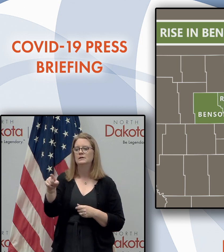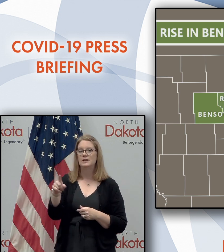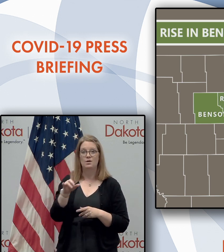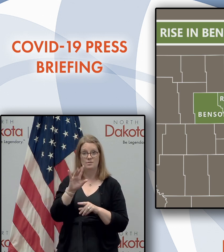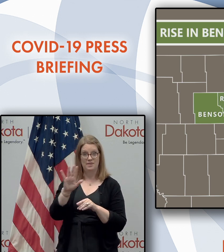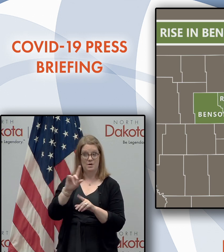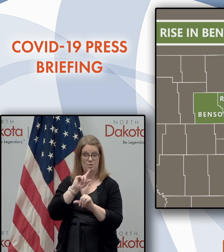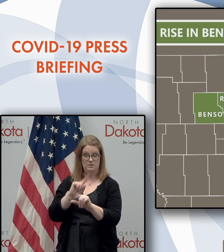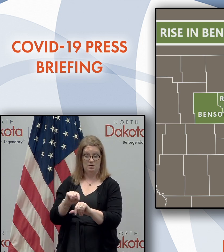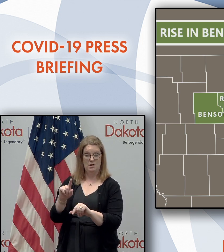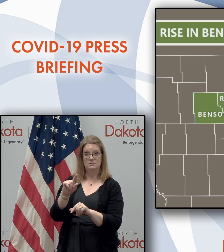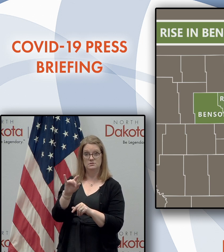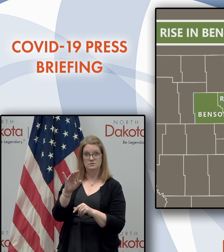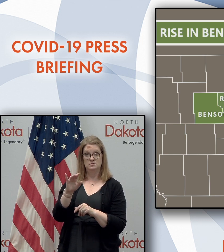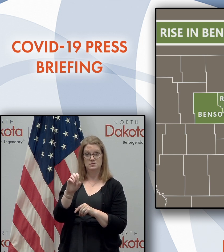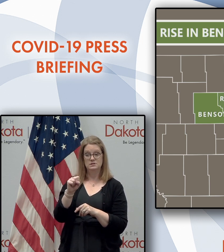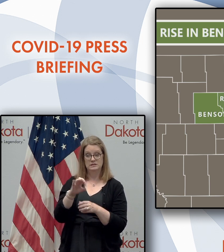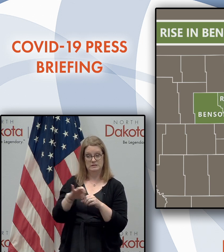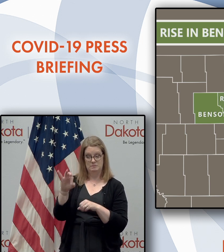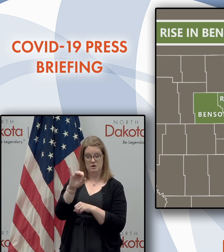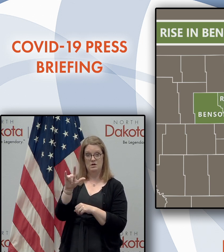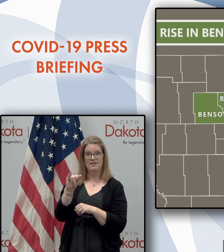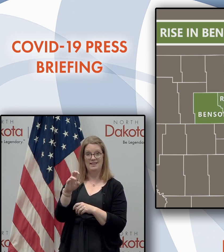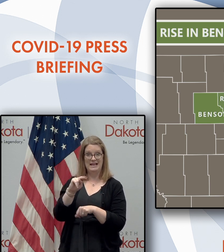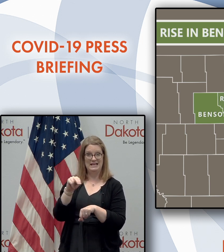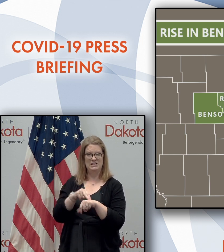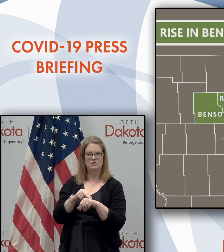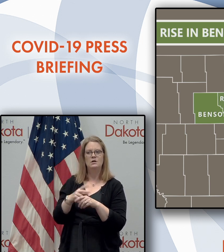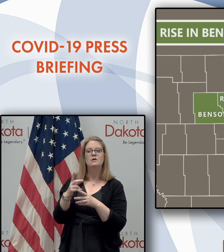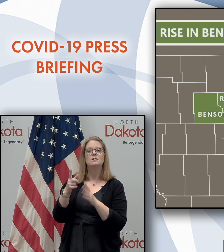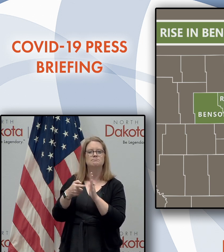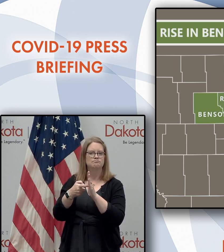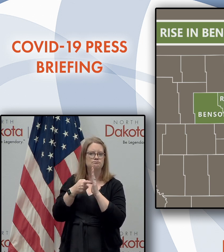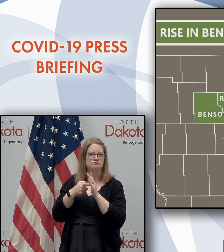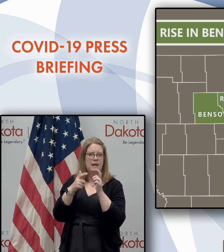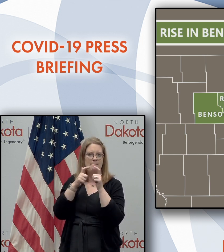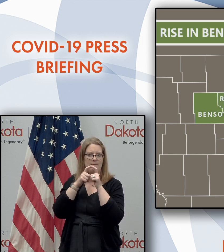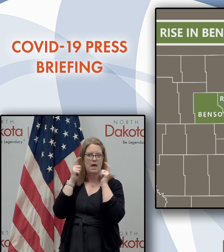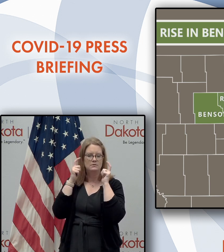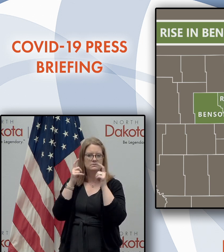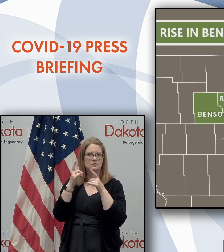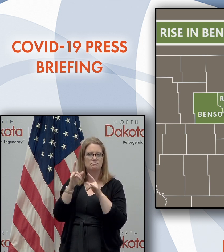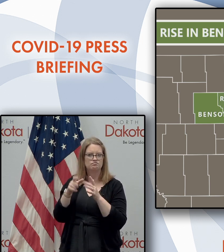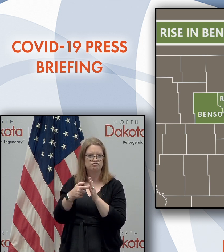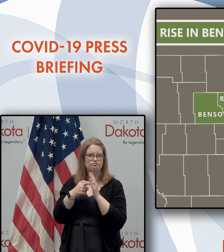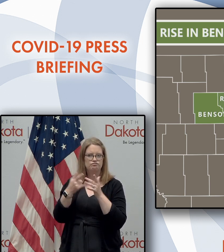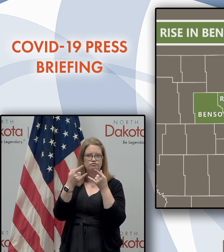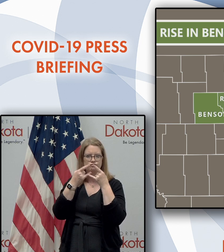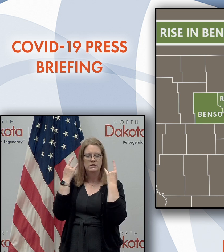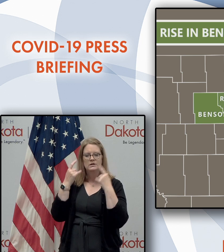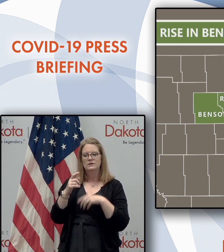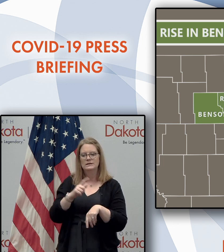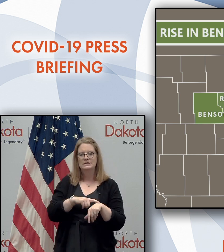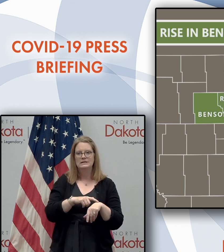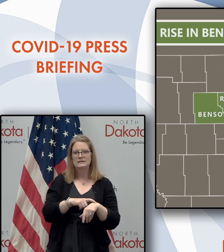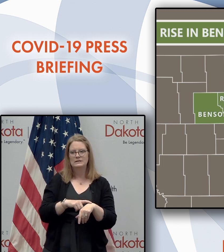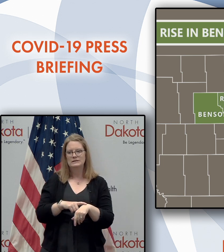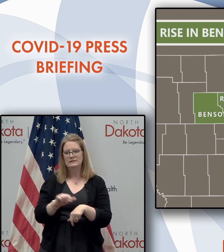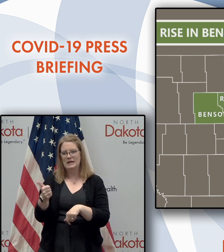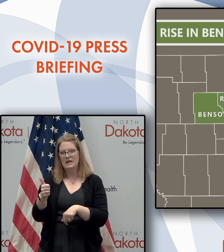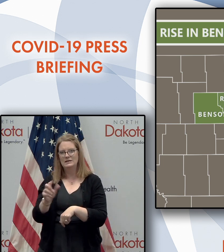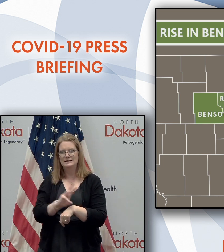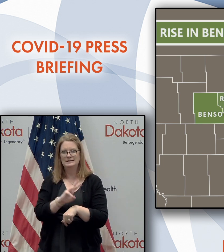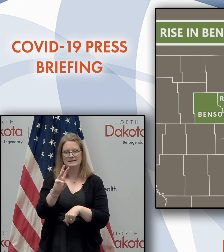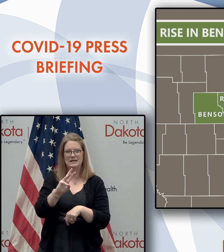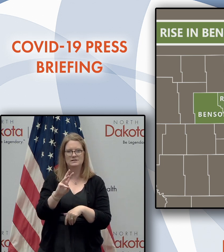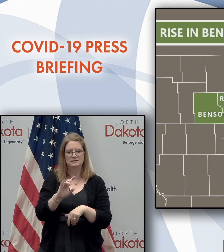to this, the Spirit Lake Nation implemented a mask mandate last week, and they've imposed a 10 p.m. to 6 a.m. curfew, and